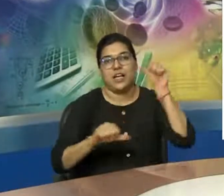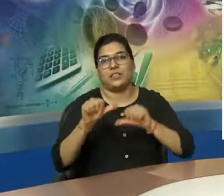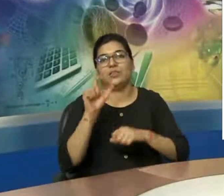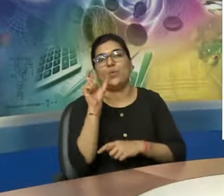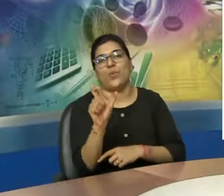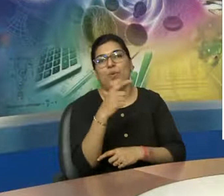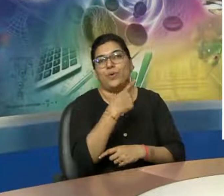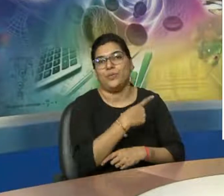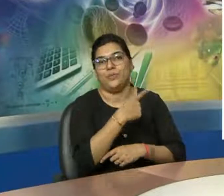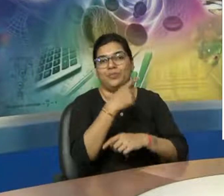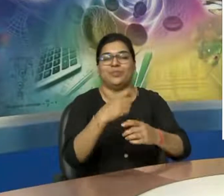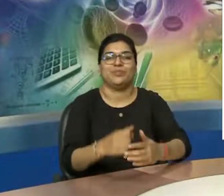as science.